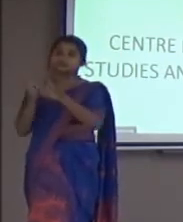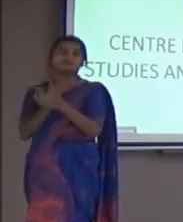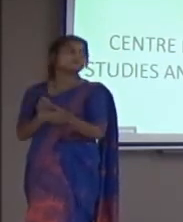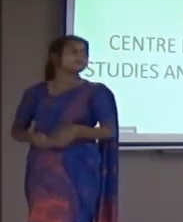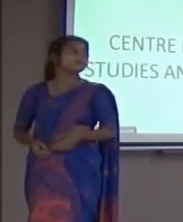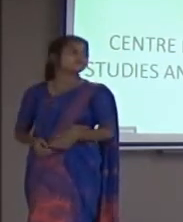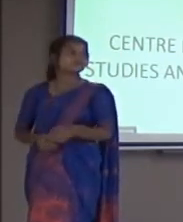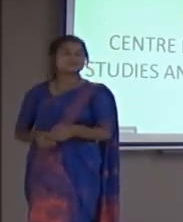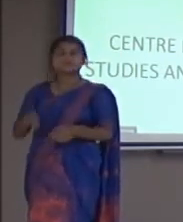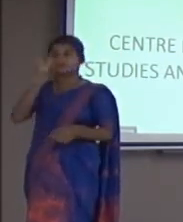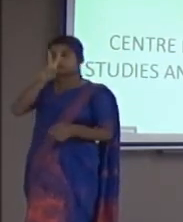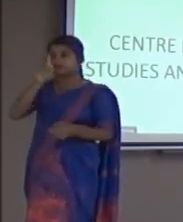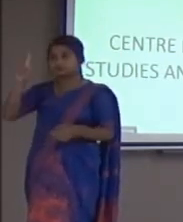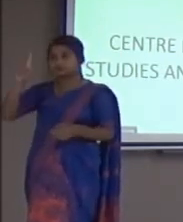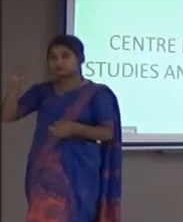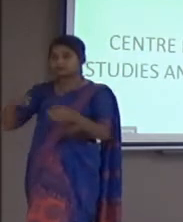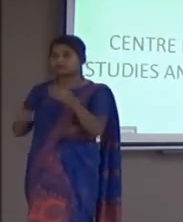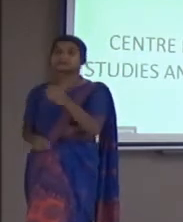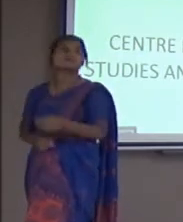21st century